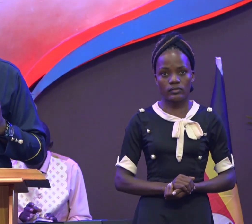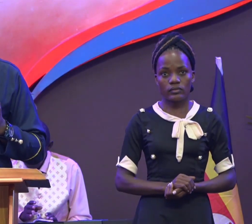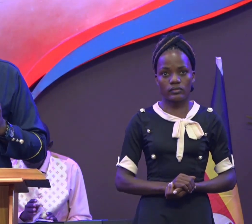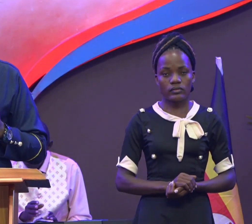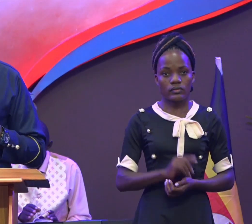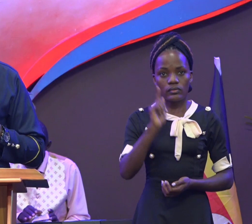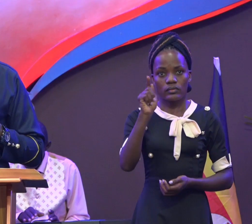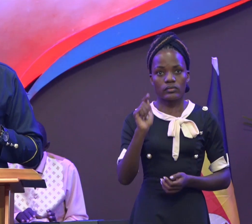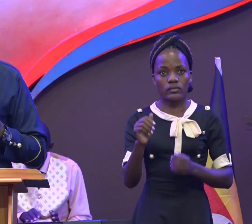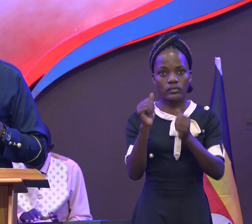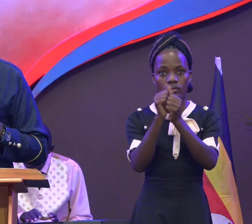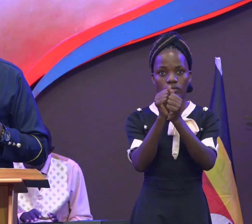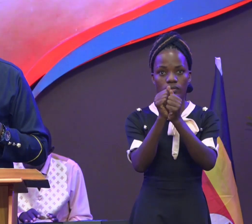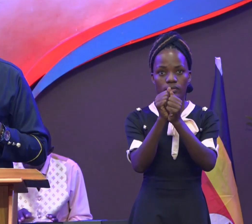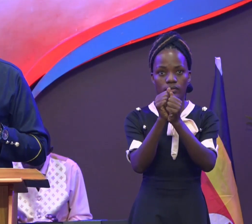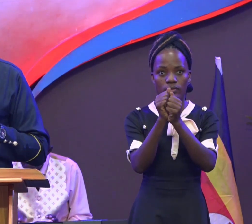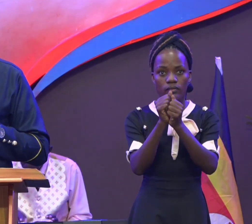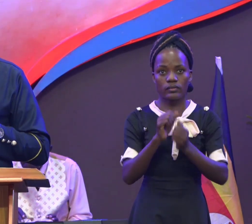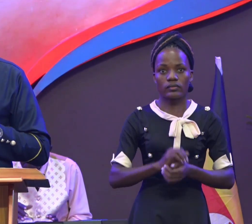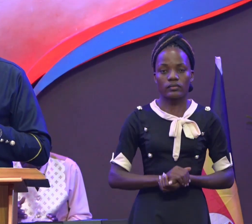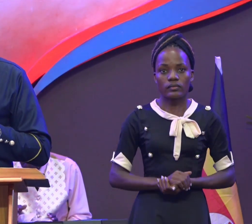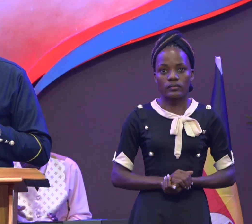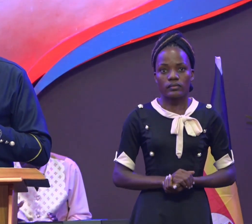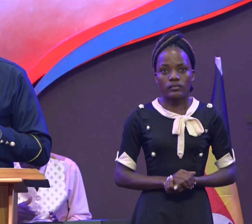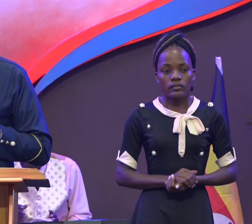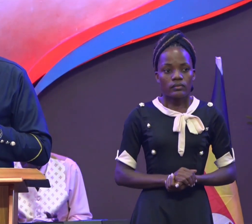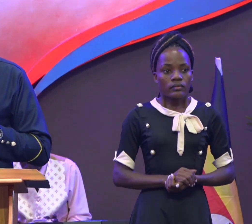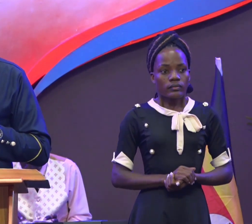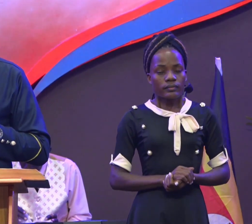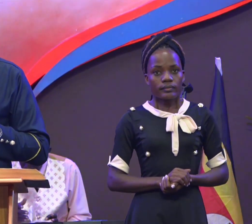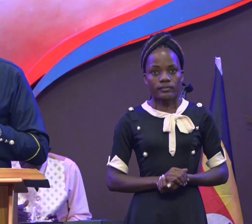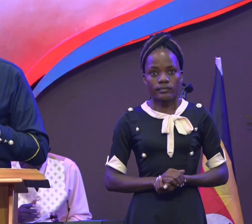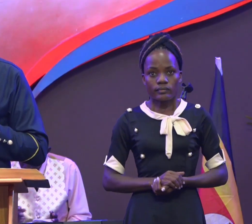Olunyi lwa 10. And verses 10.